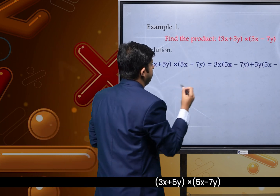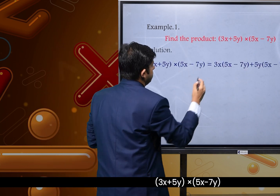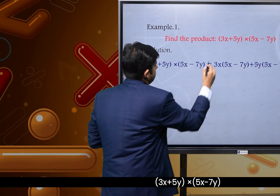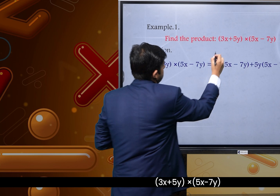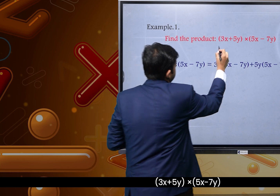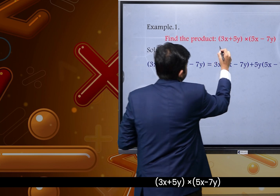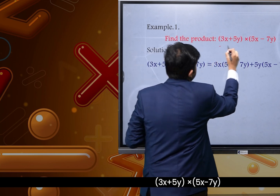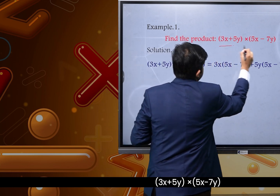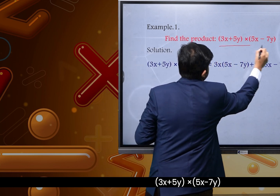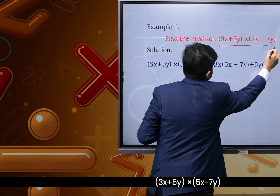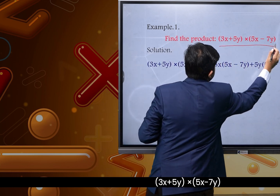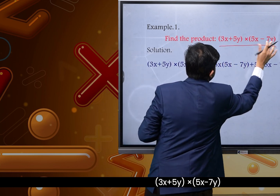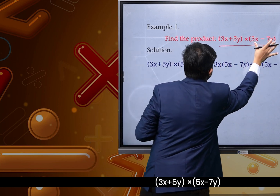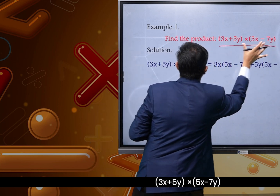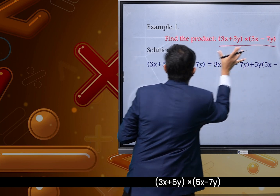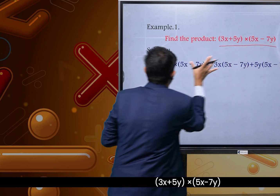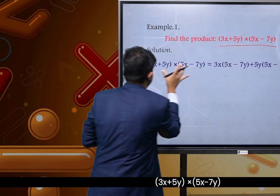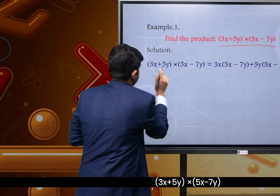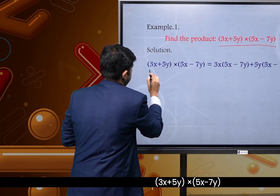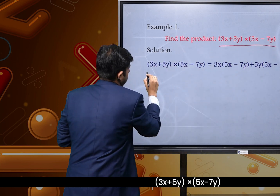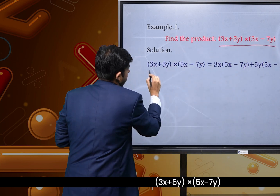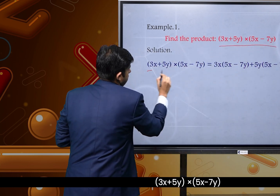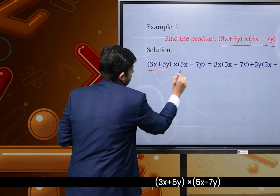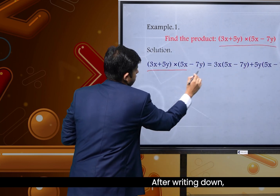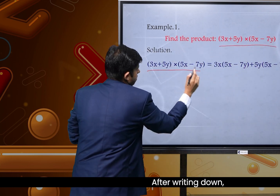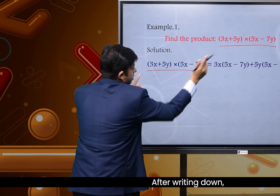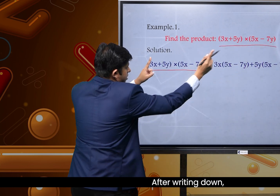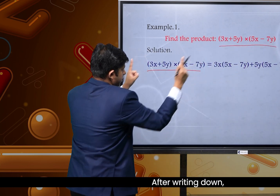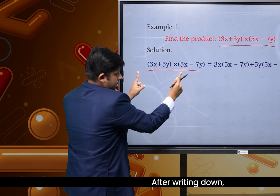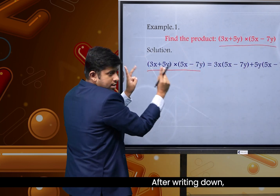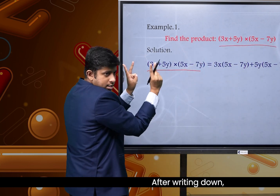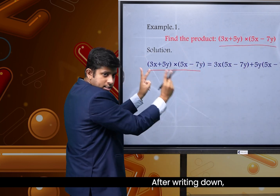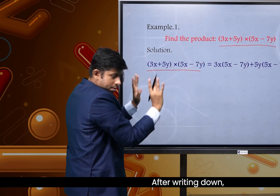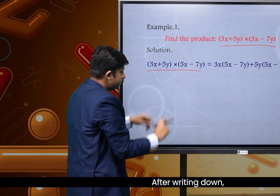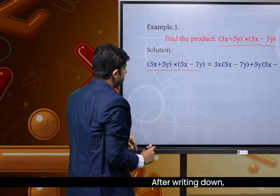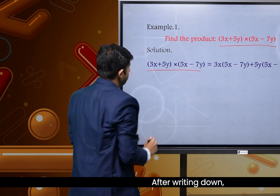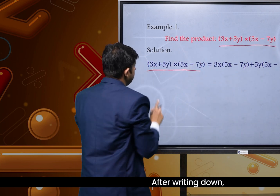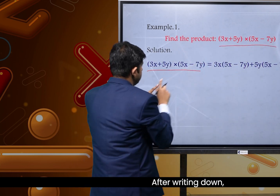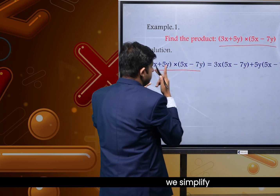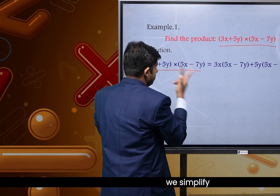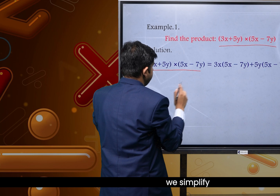3x plus 5y into 5x minus 7y. After writing down, we